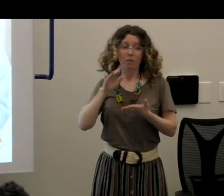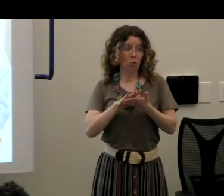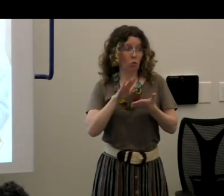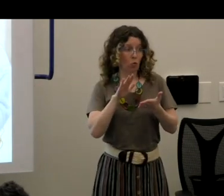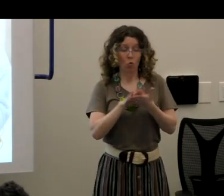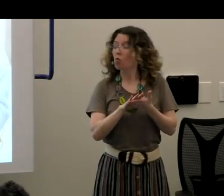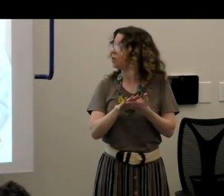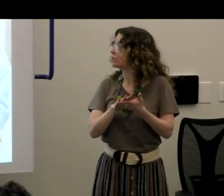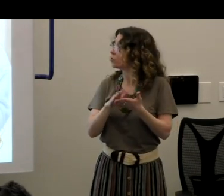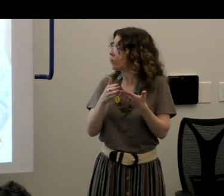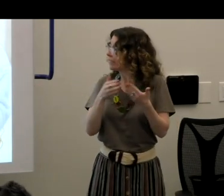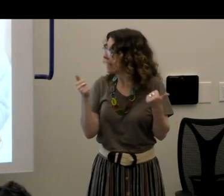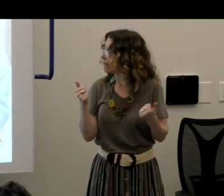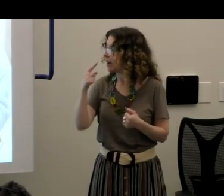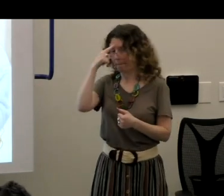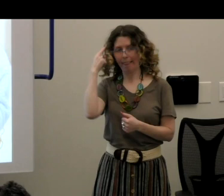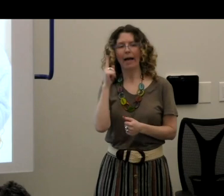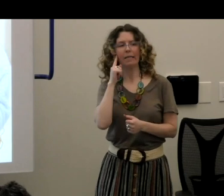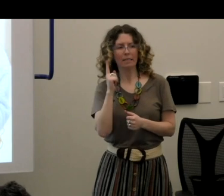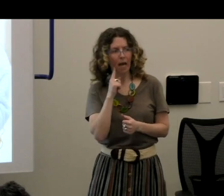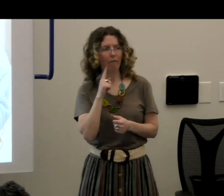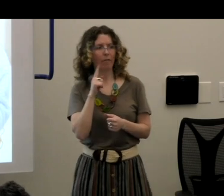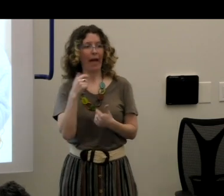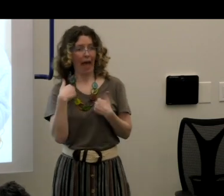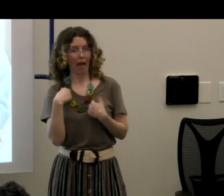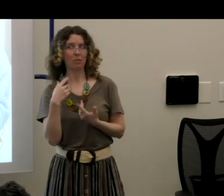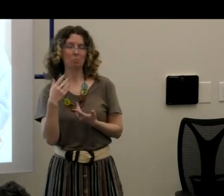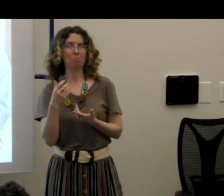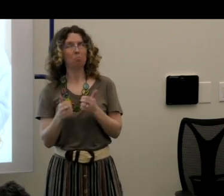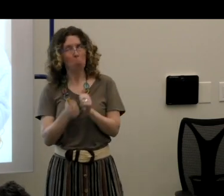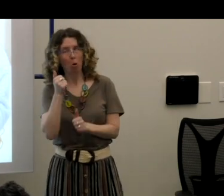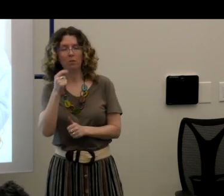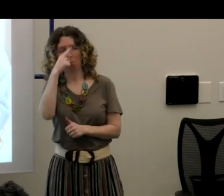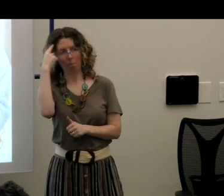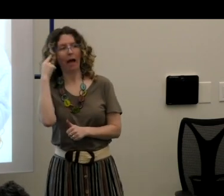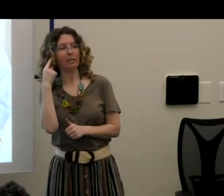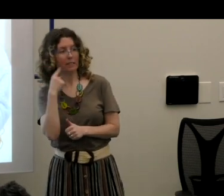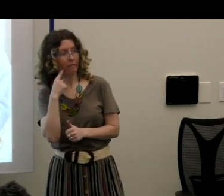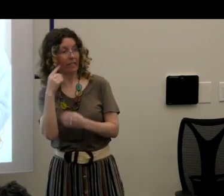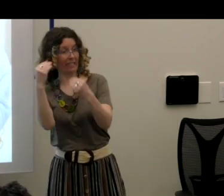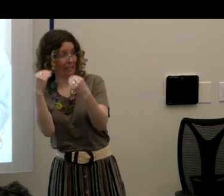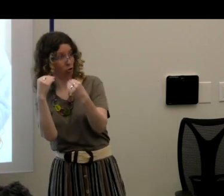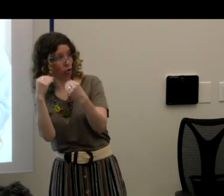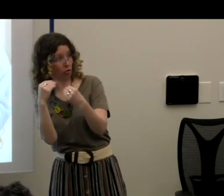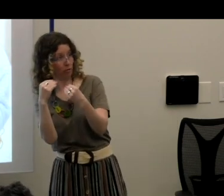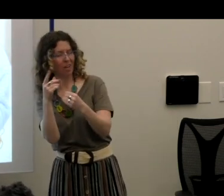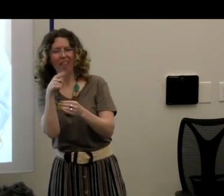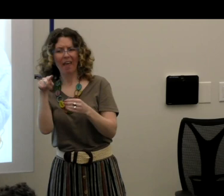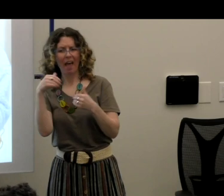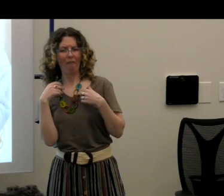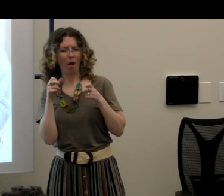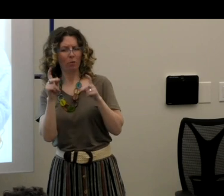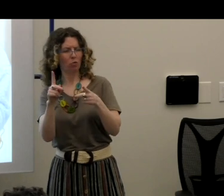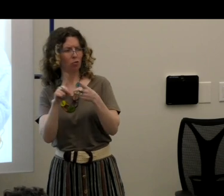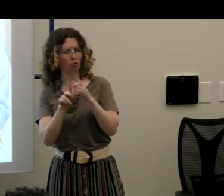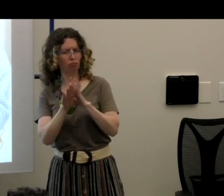So when the deaf schools were segregated, the Black deaf, most Black deaf had